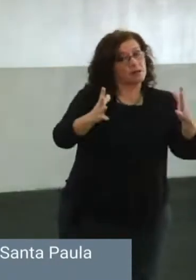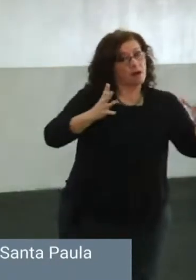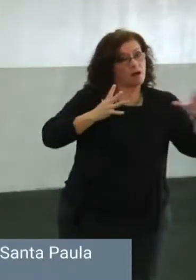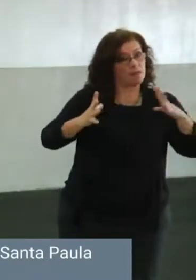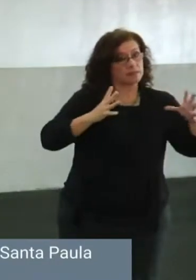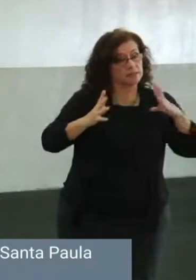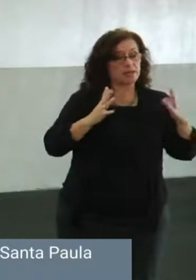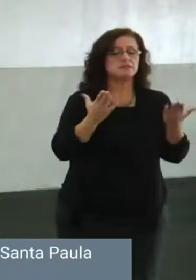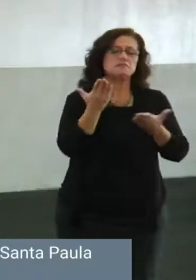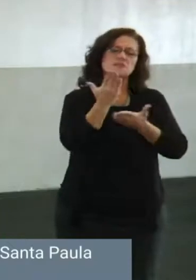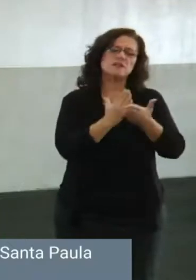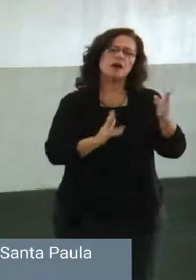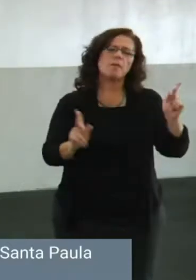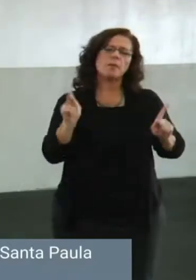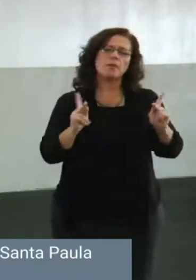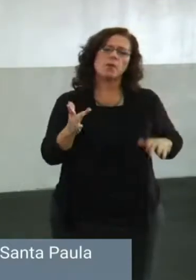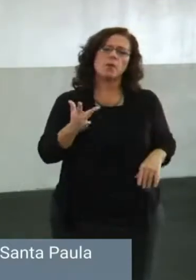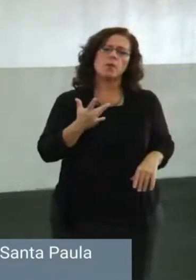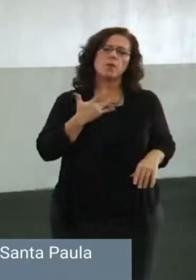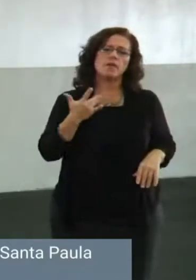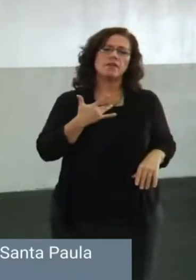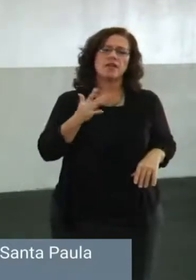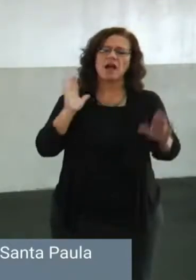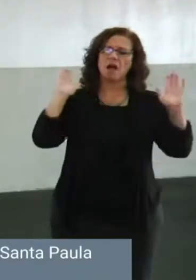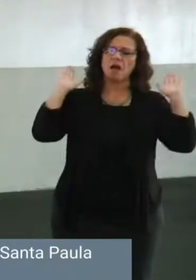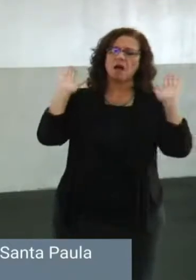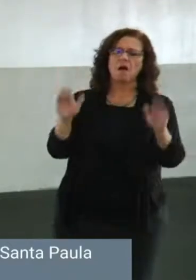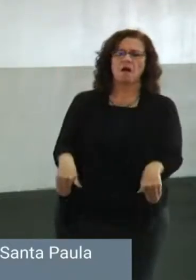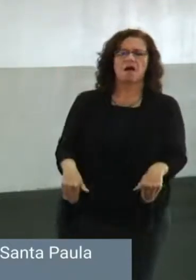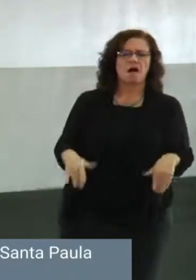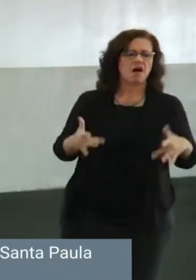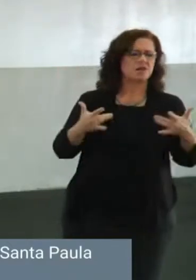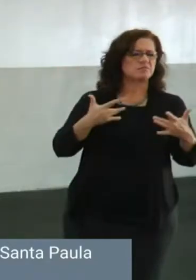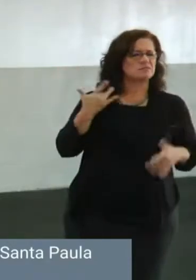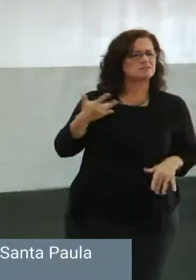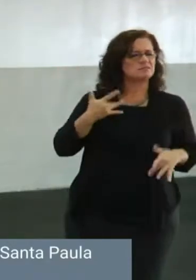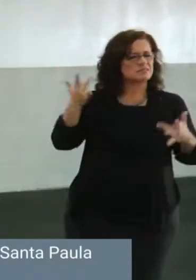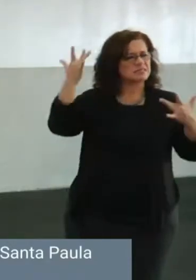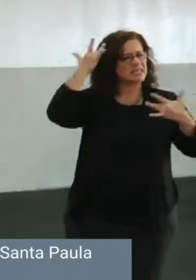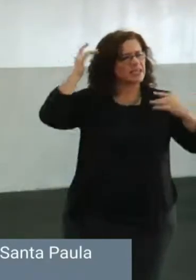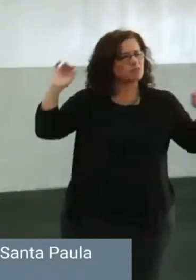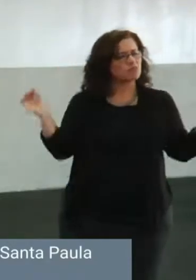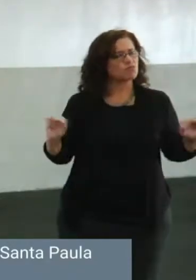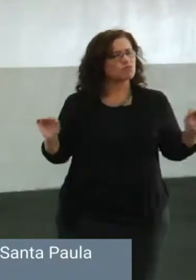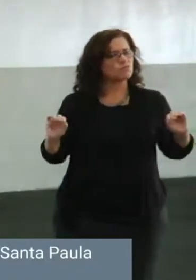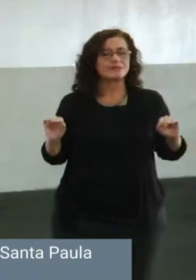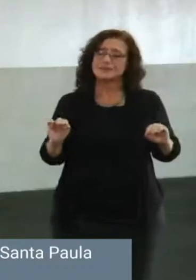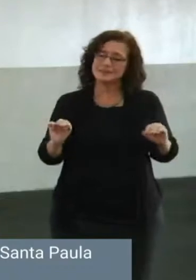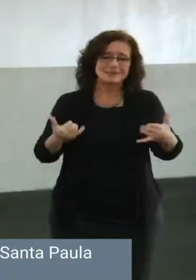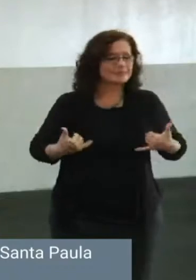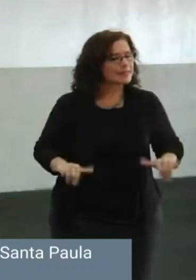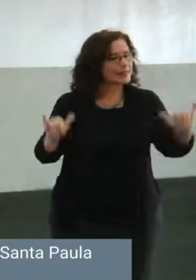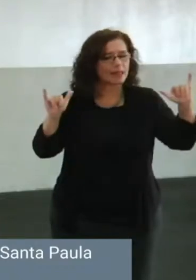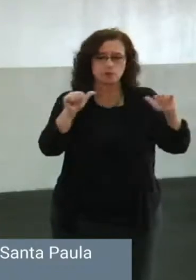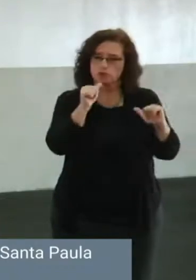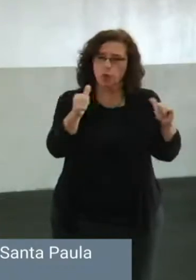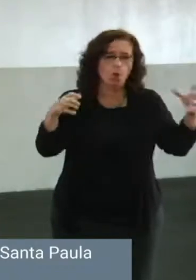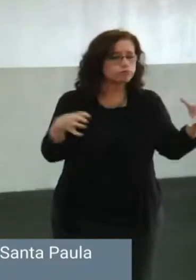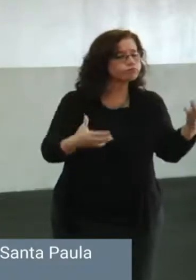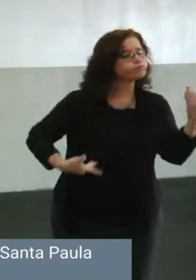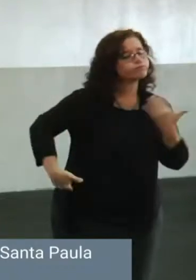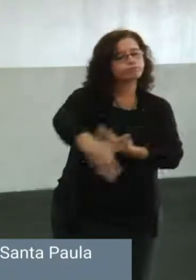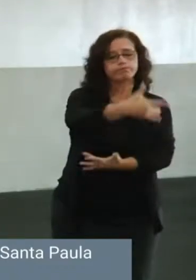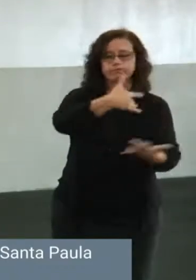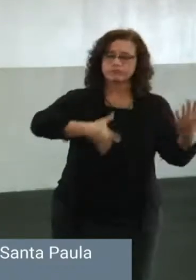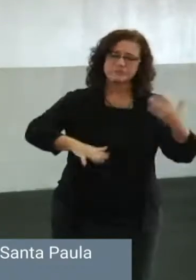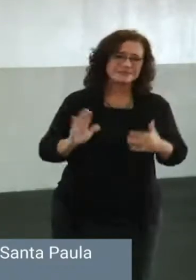lot of people who feel like they're going to be fine. They don't have symptoms, and it's not the time to gather with large families. And this might